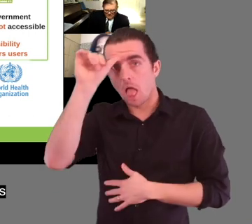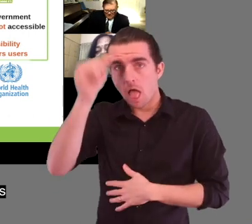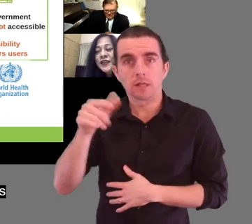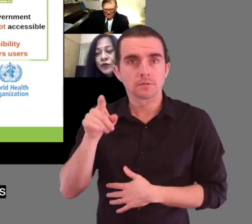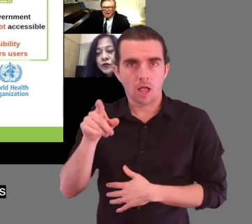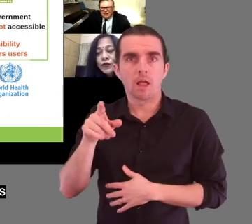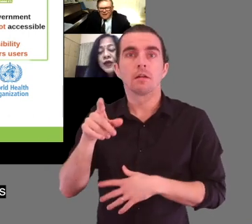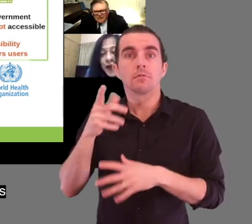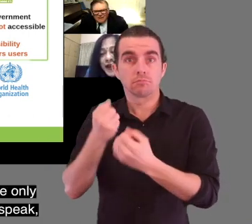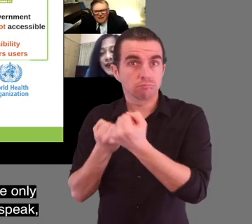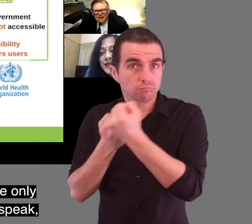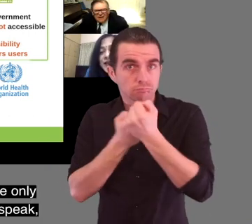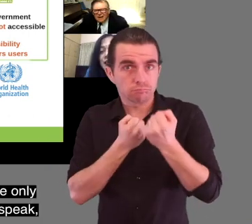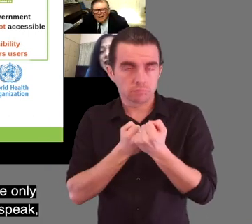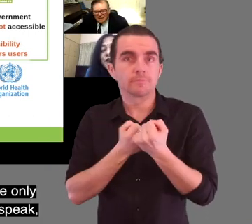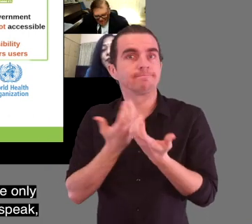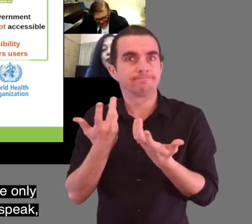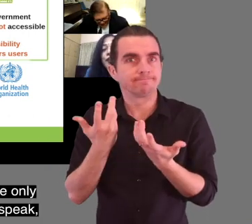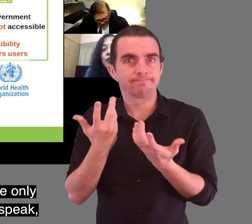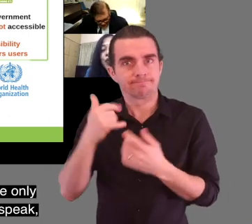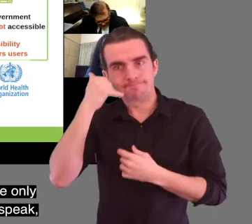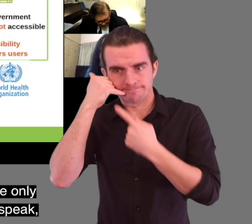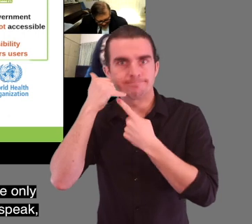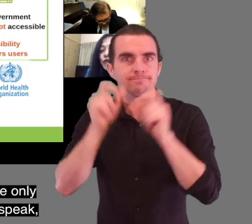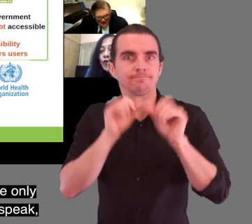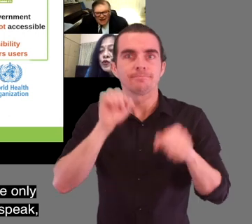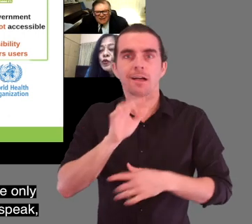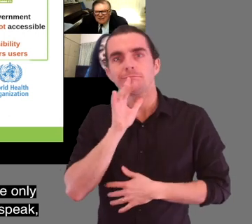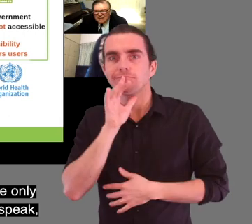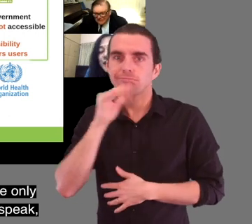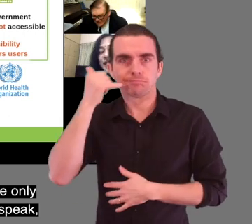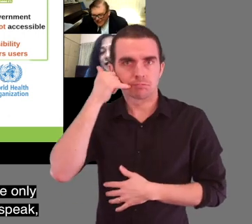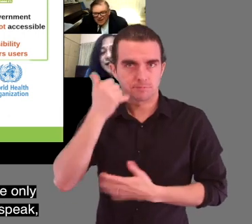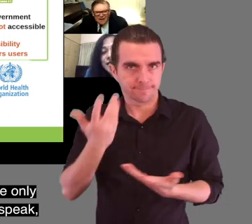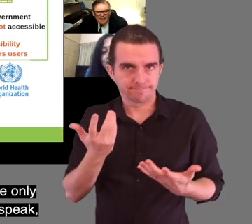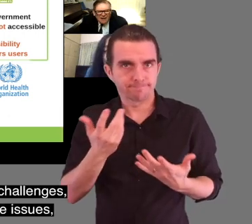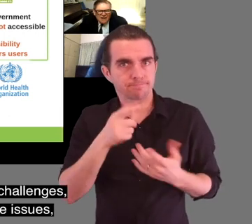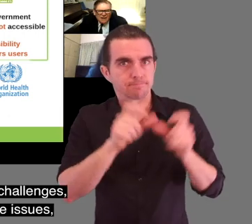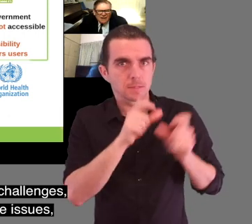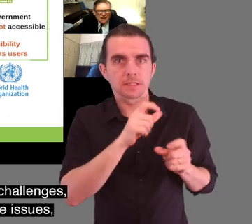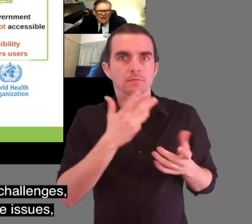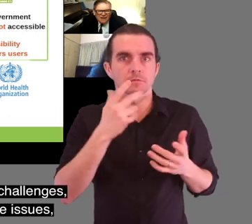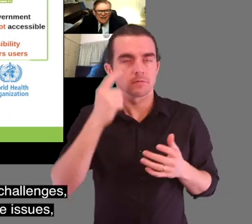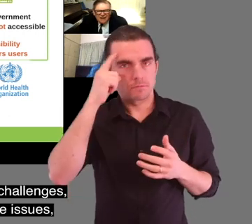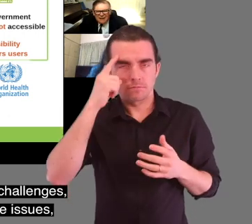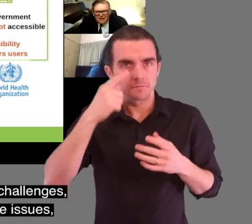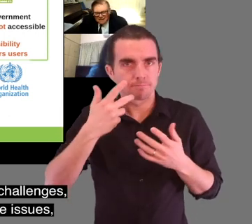India also, these helplines were only for those who could speak. But those who had other